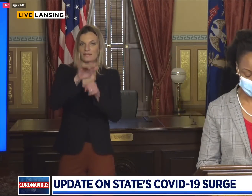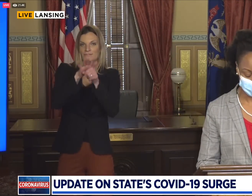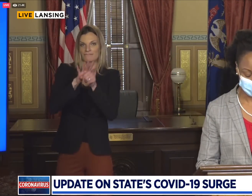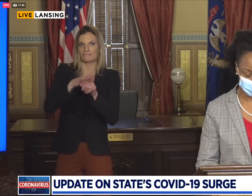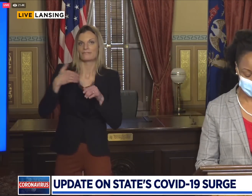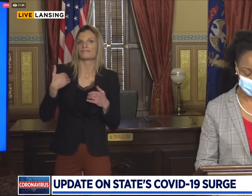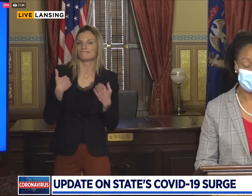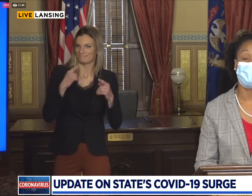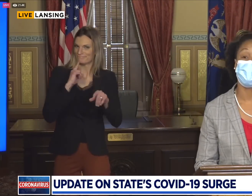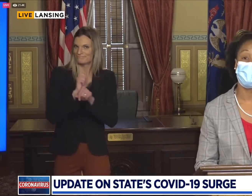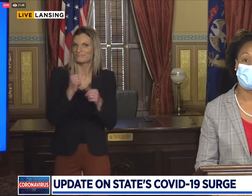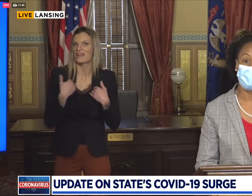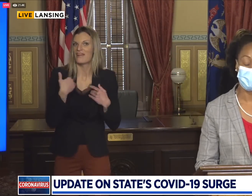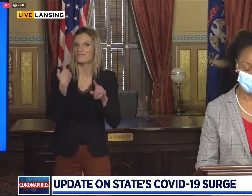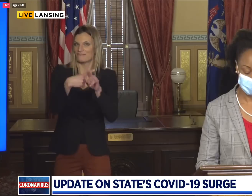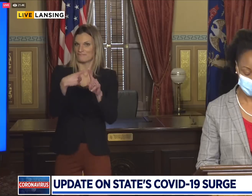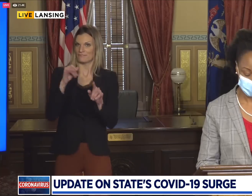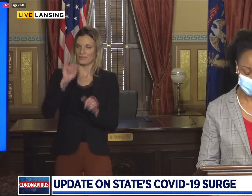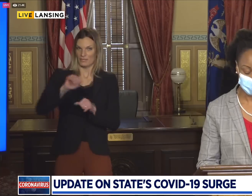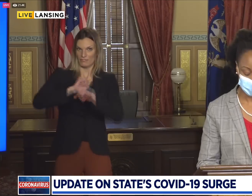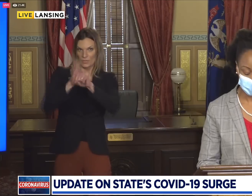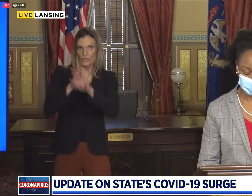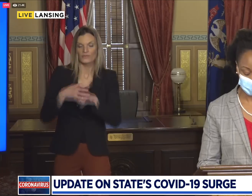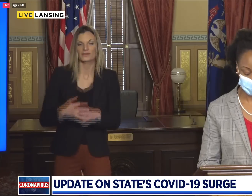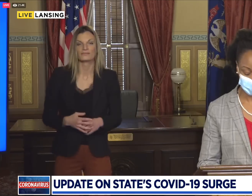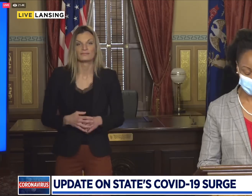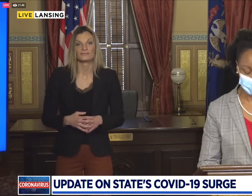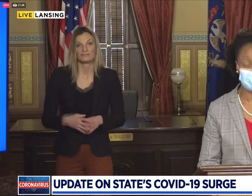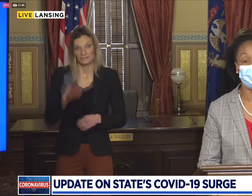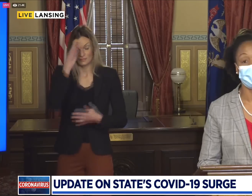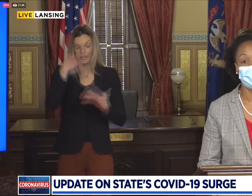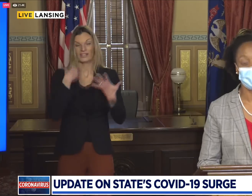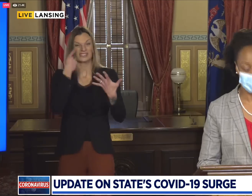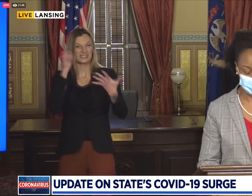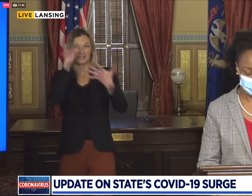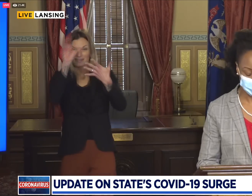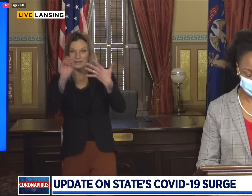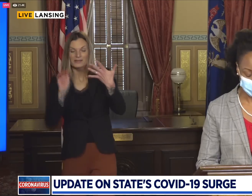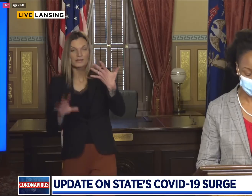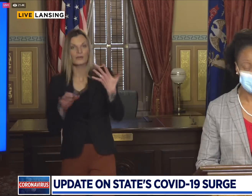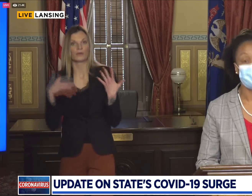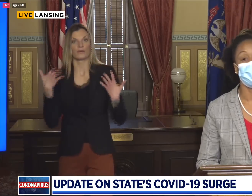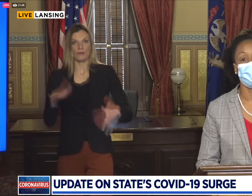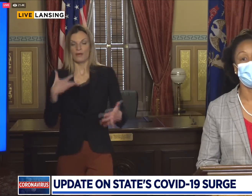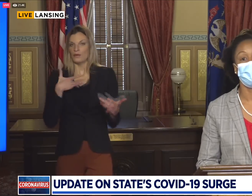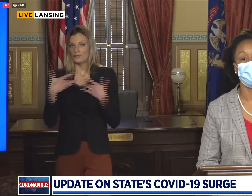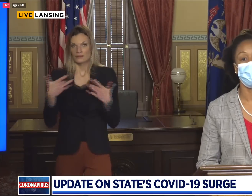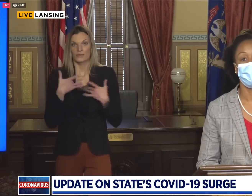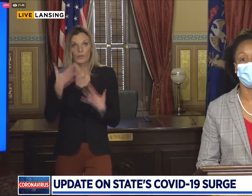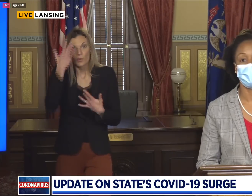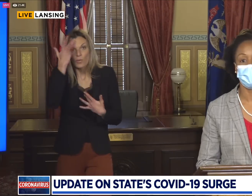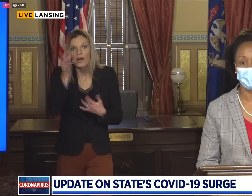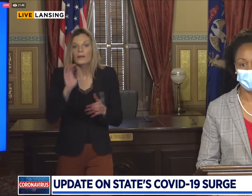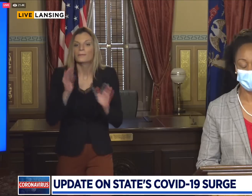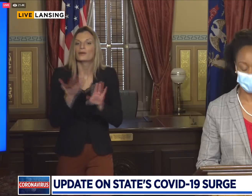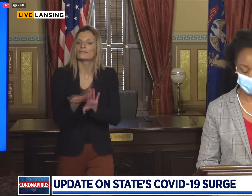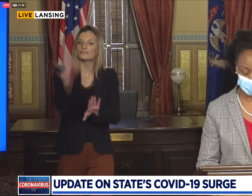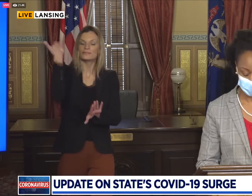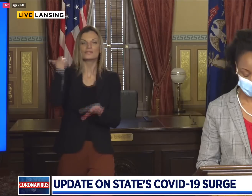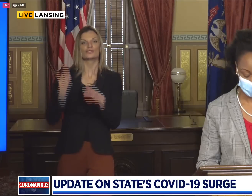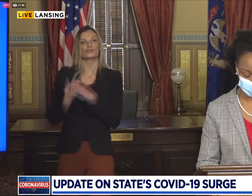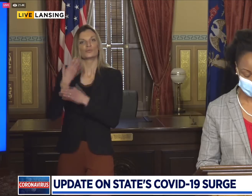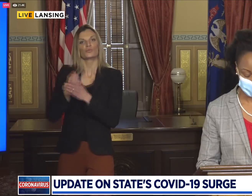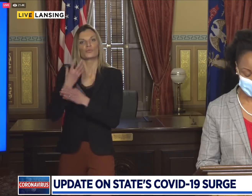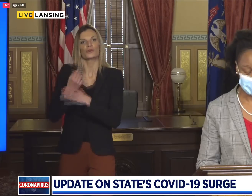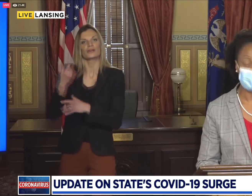positive. And to be clear, this is very concerning because unlike in the spring, when only those who were very ill could